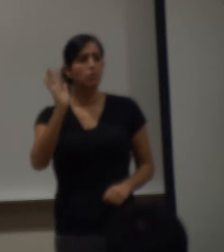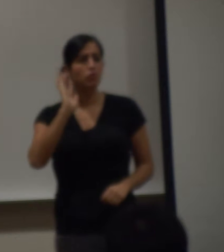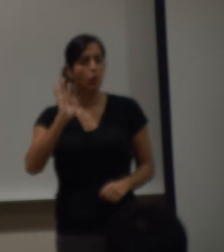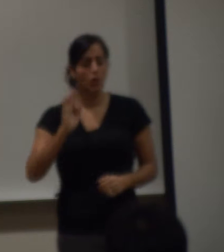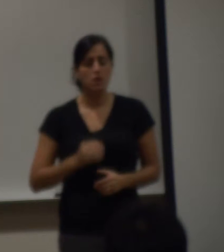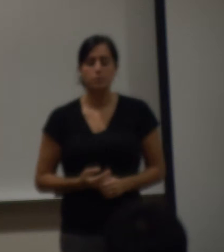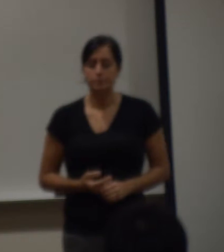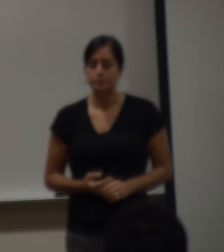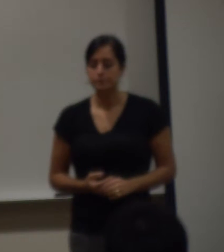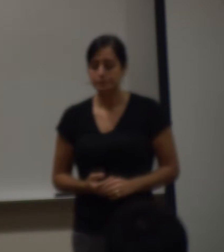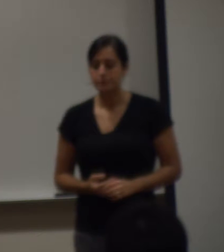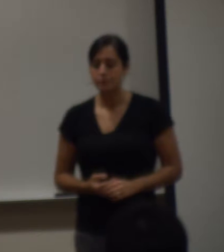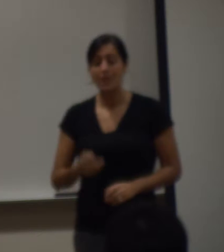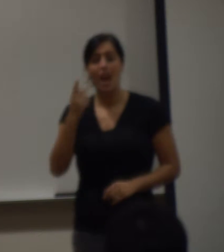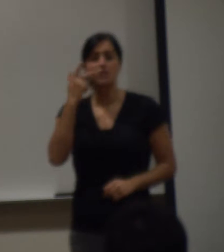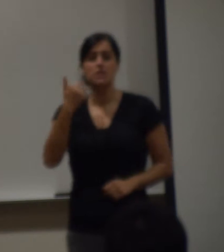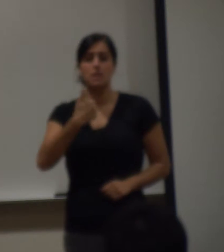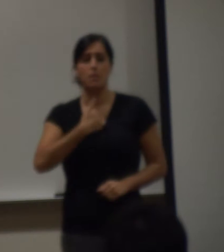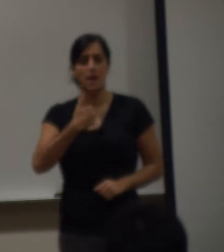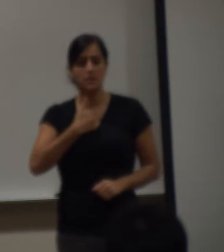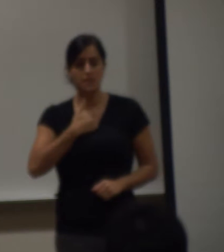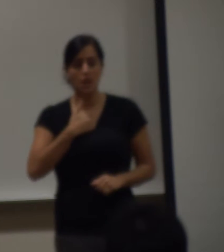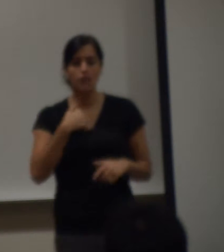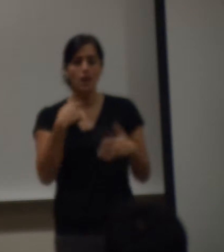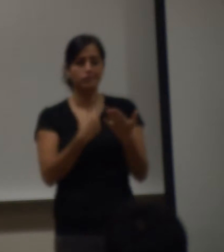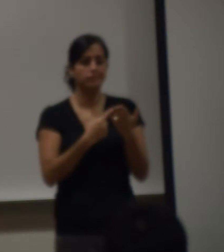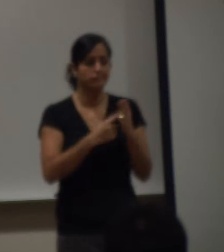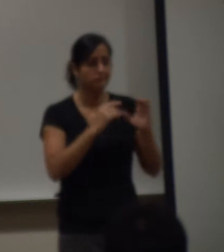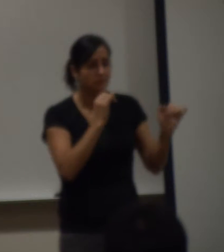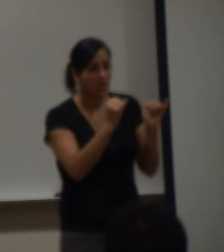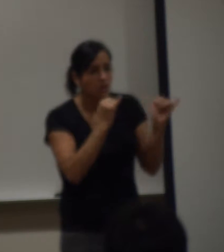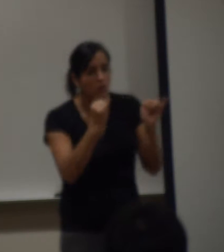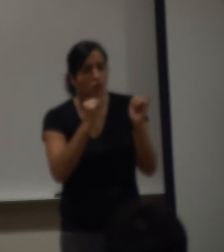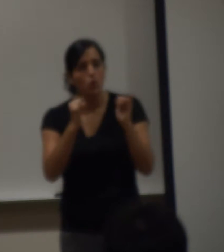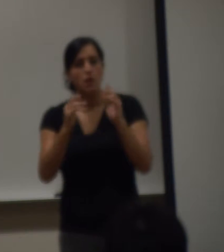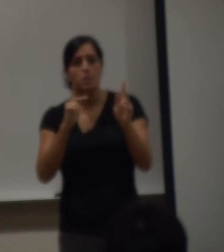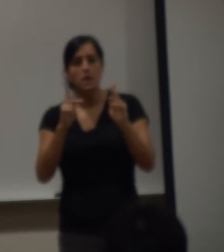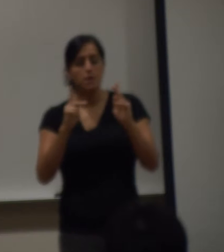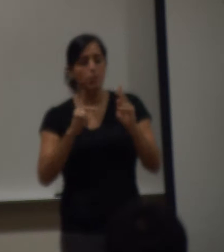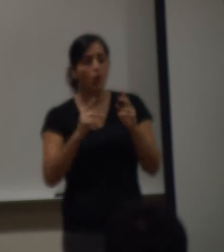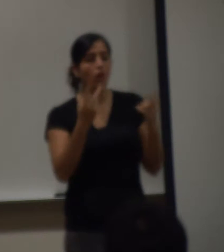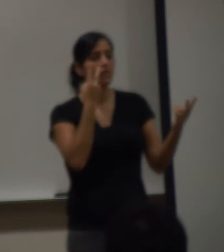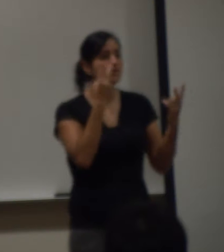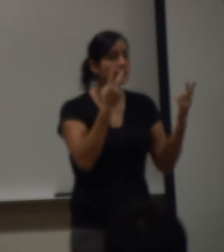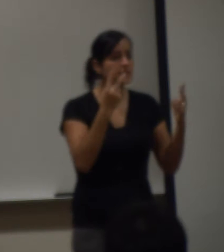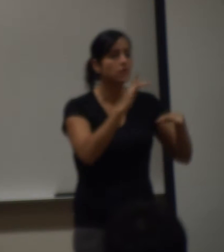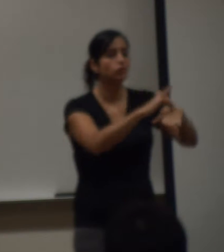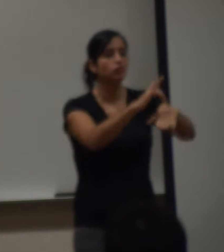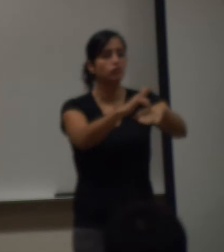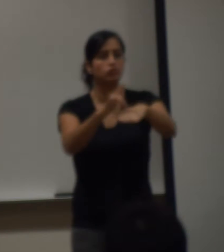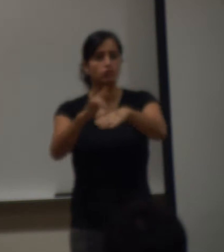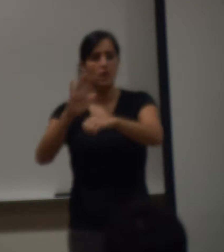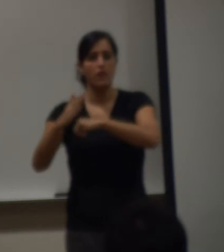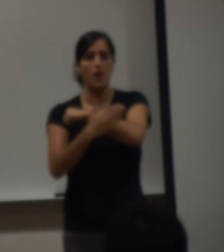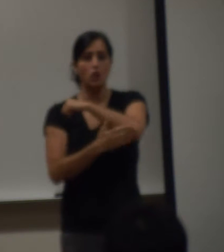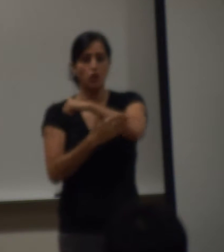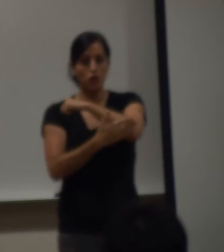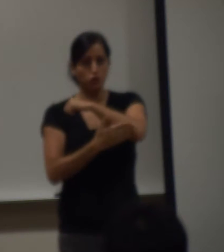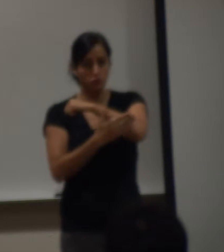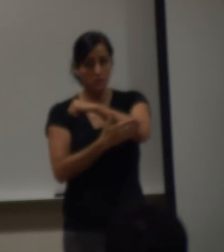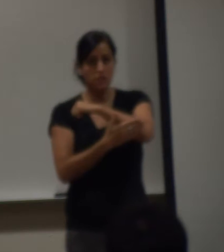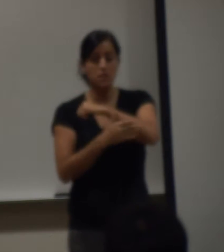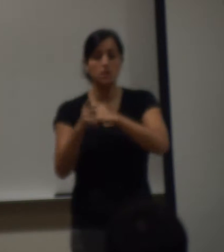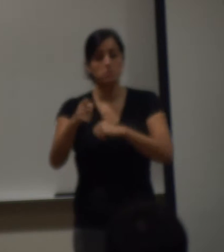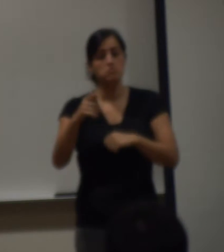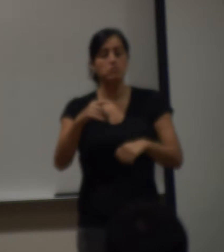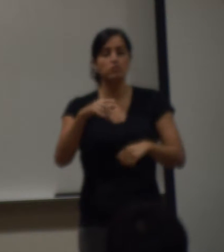I've seen it for myself in talking to migrants and visiting countries where that have actually been